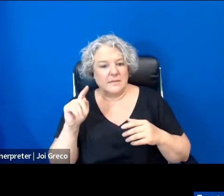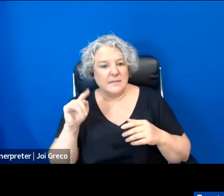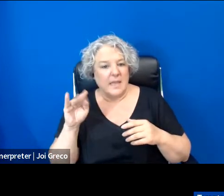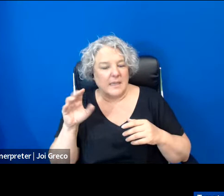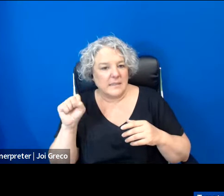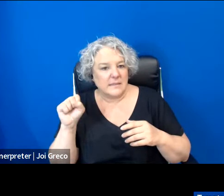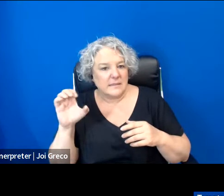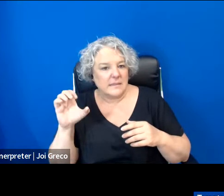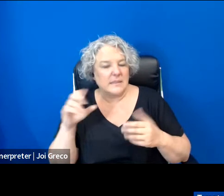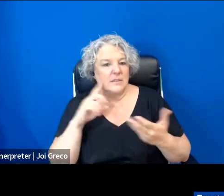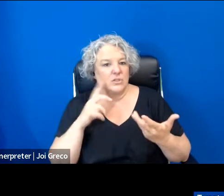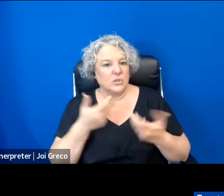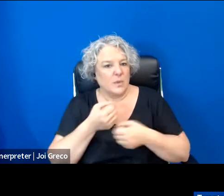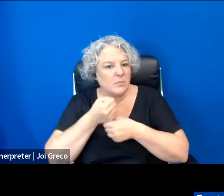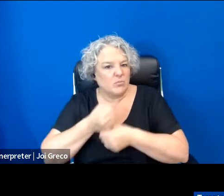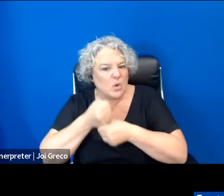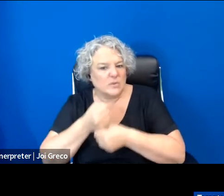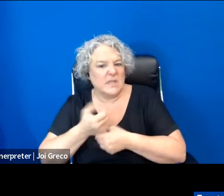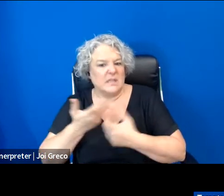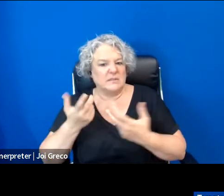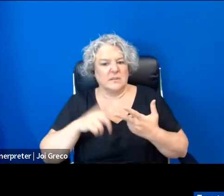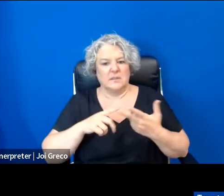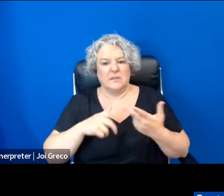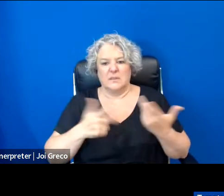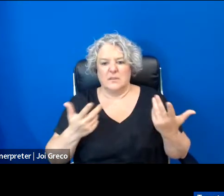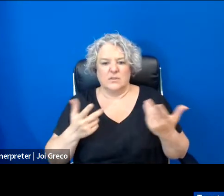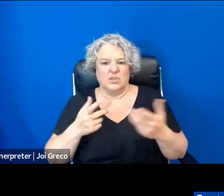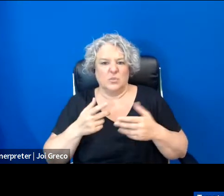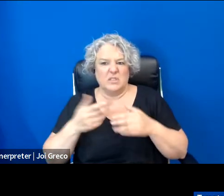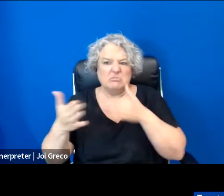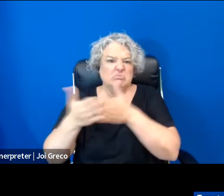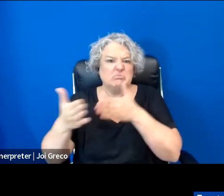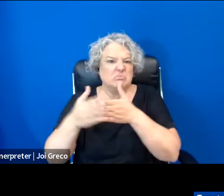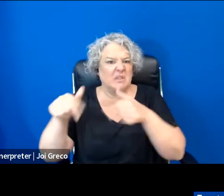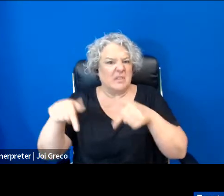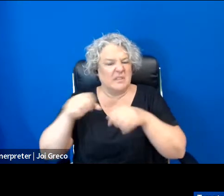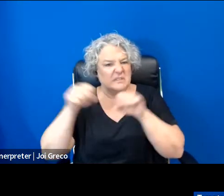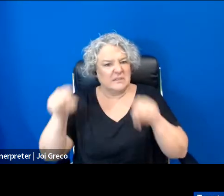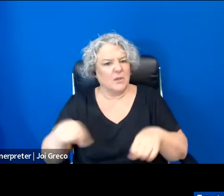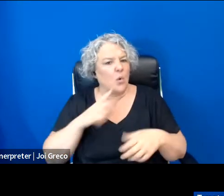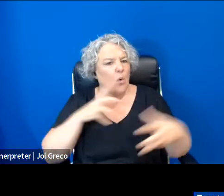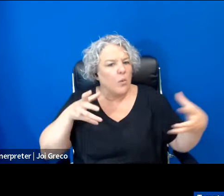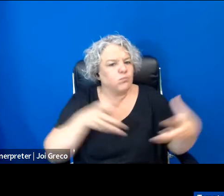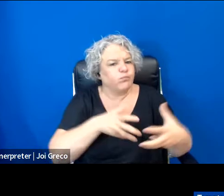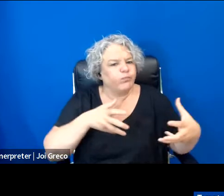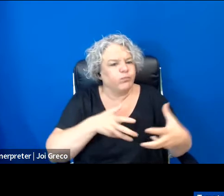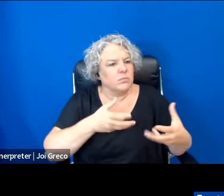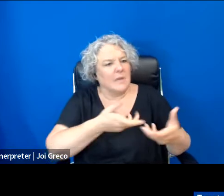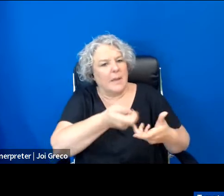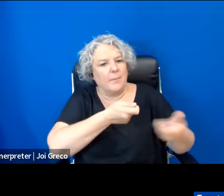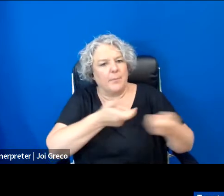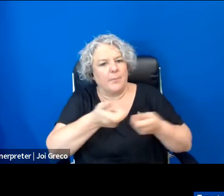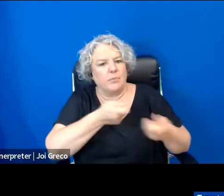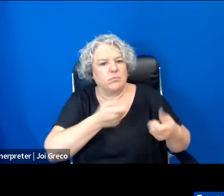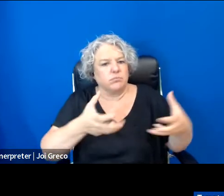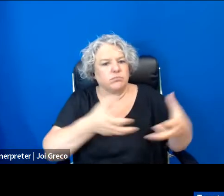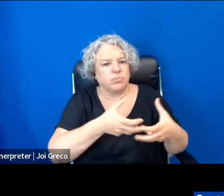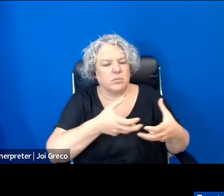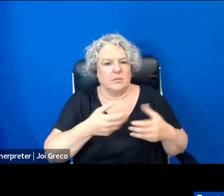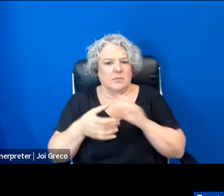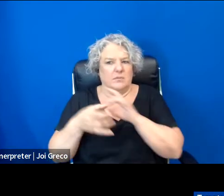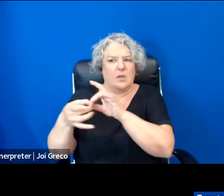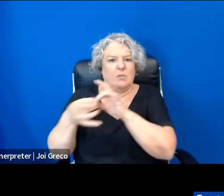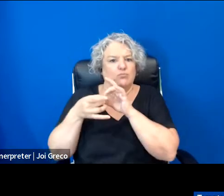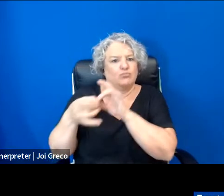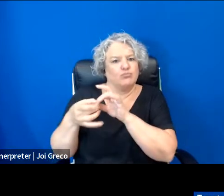we protest, confront the present system, or should we collaborate, engage with the present system? What works in